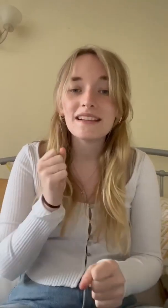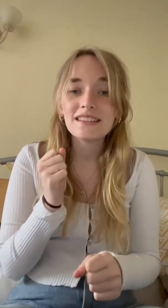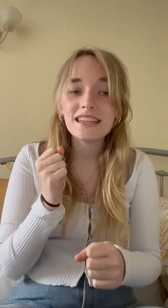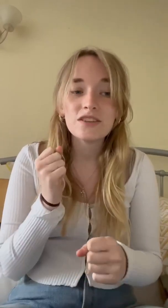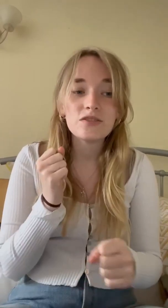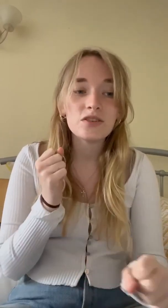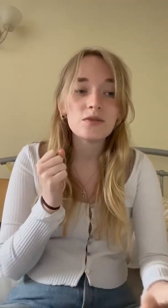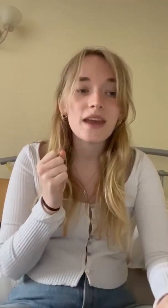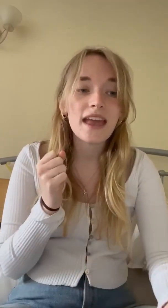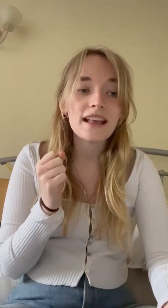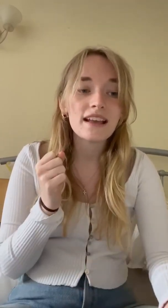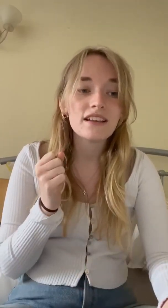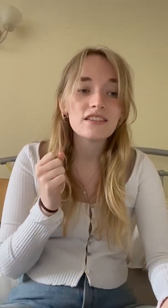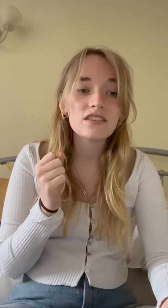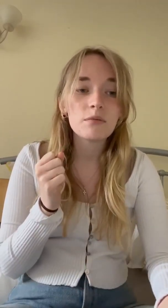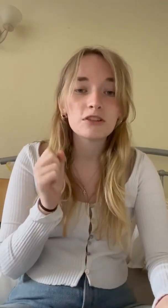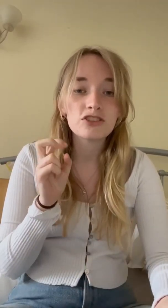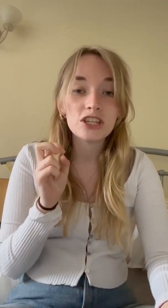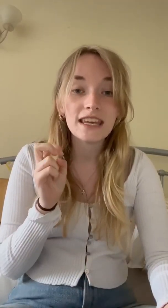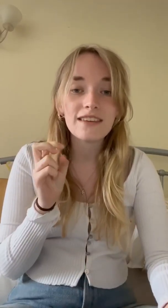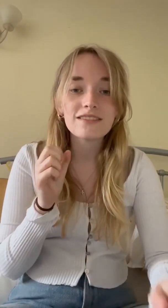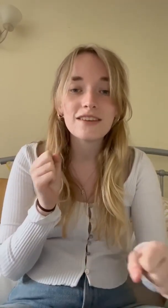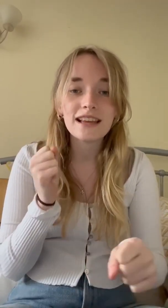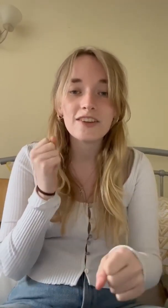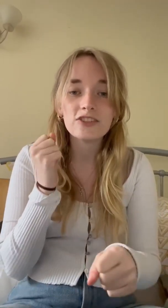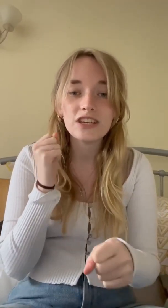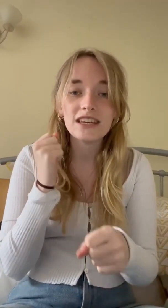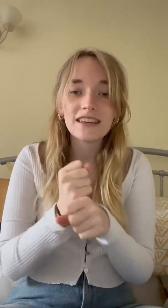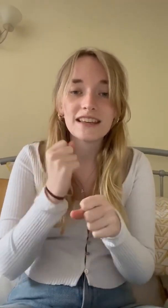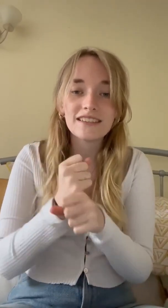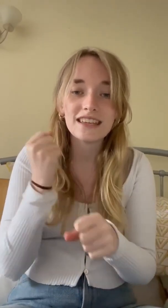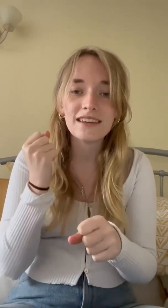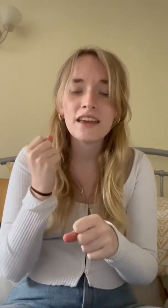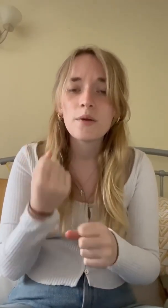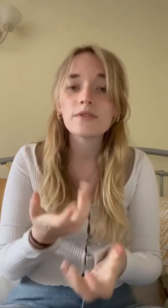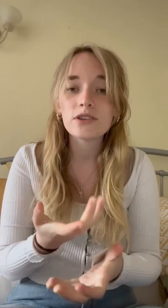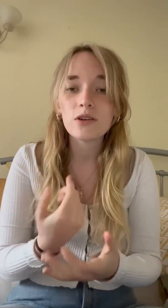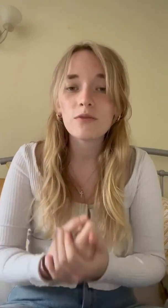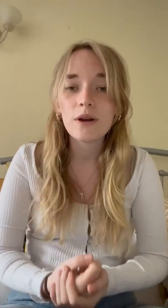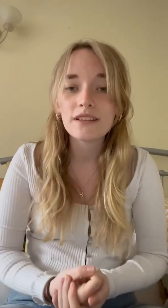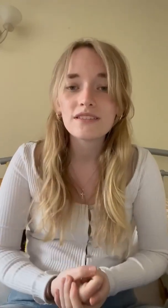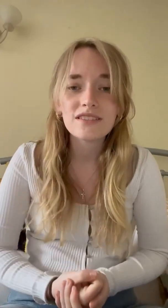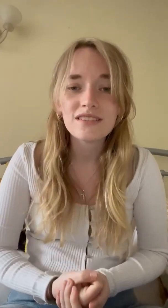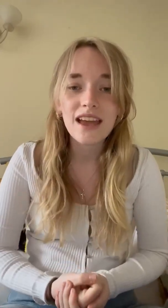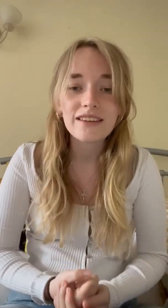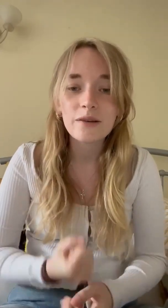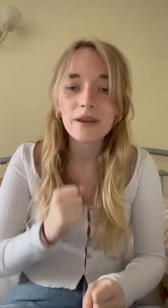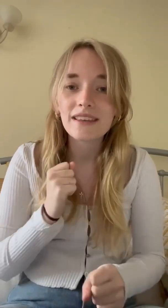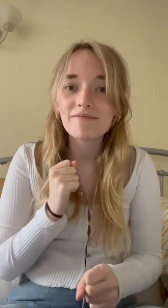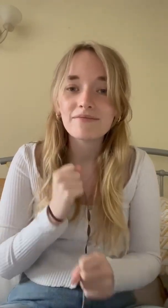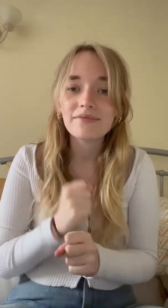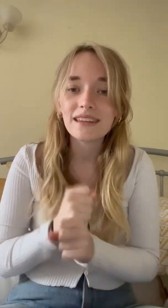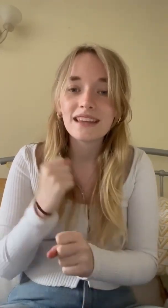Guilty, you do a double G, so the letter G, guilty, which a lot of words just end up being a